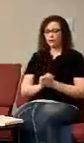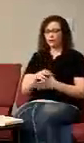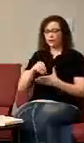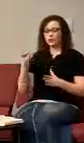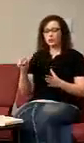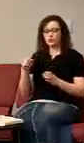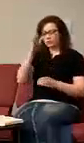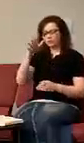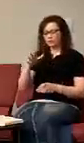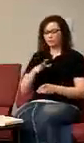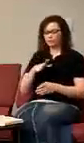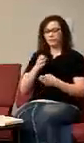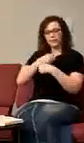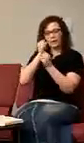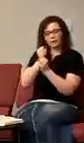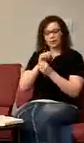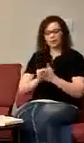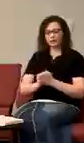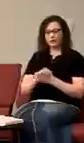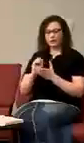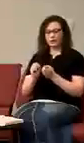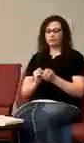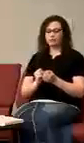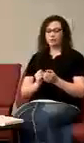the ground made the Lord God to grow every tree that